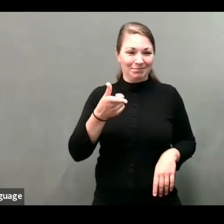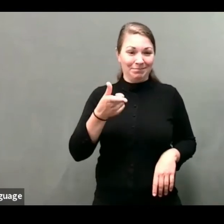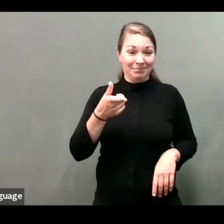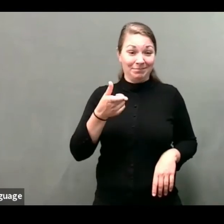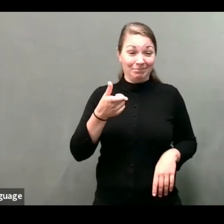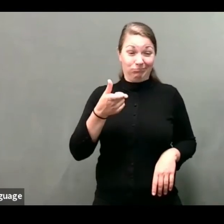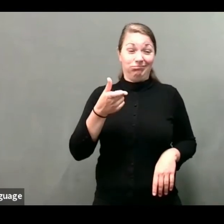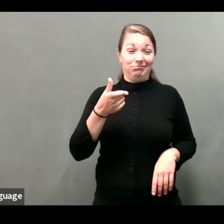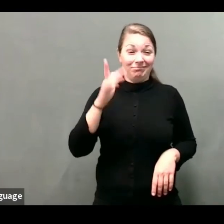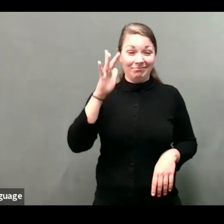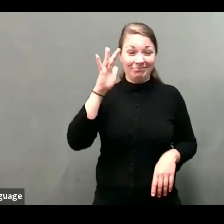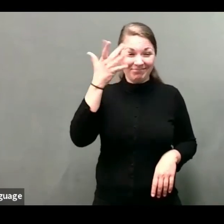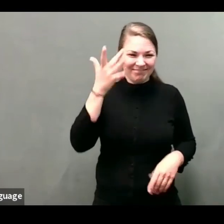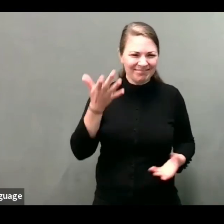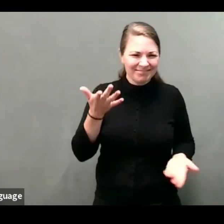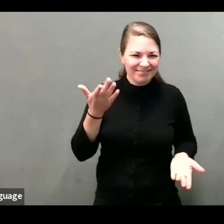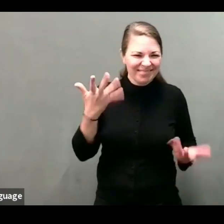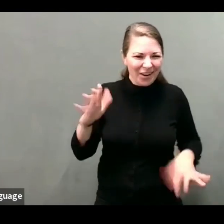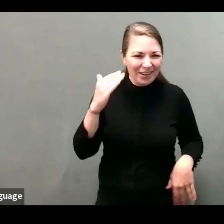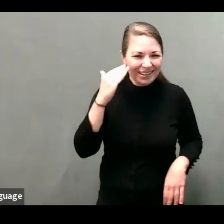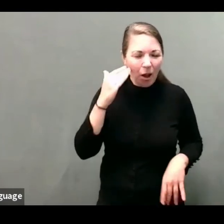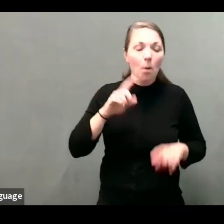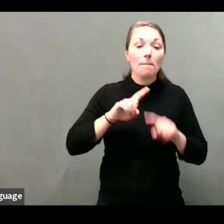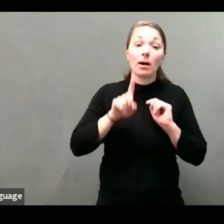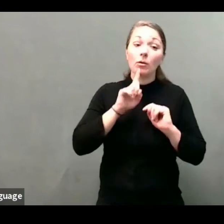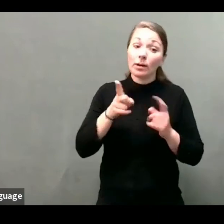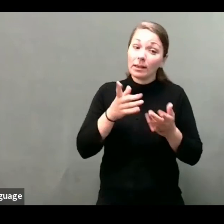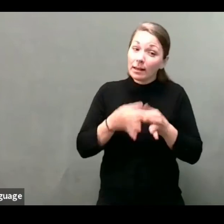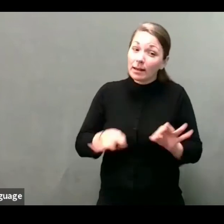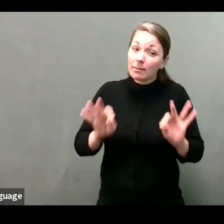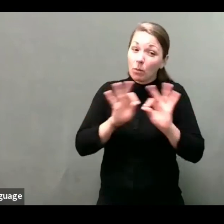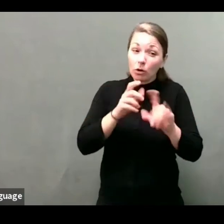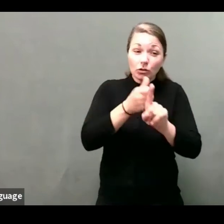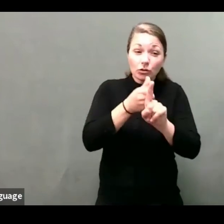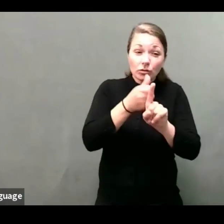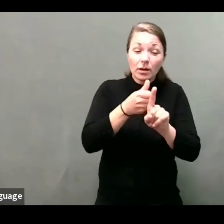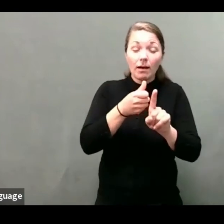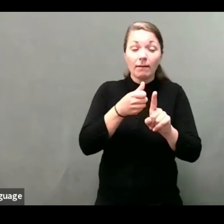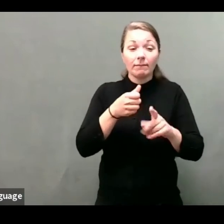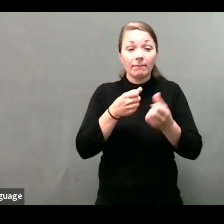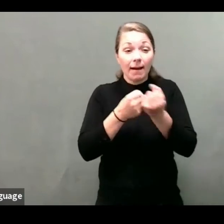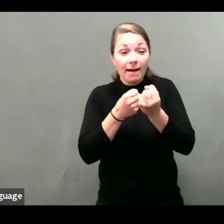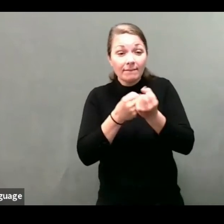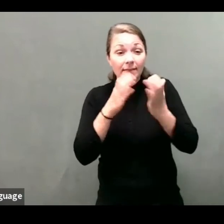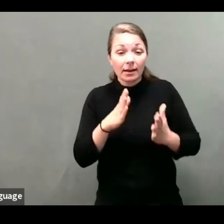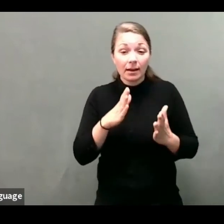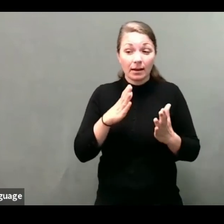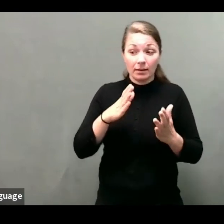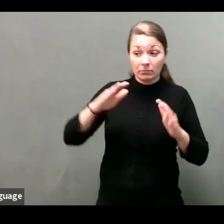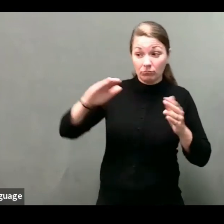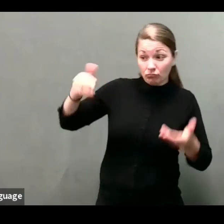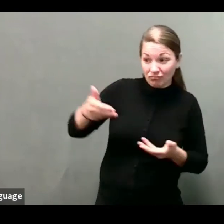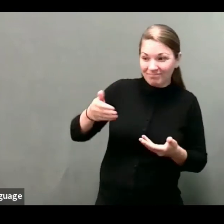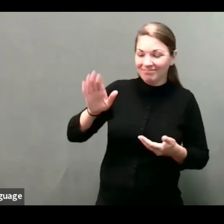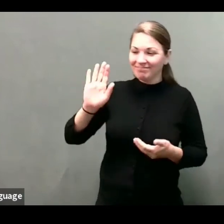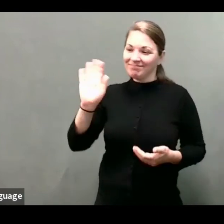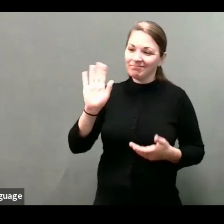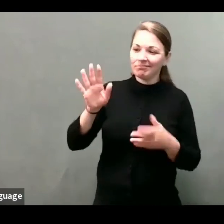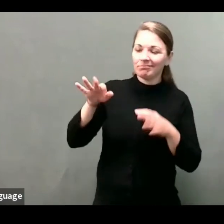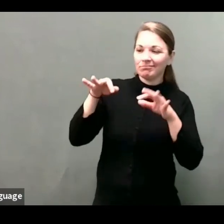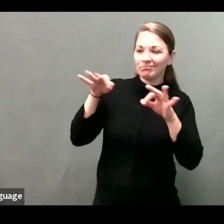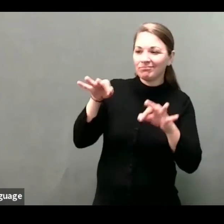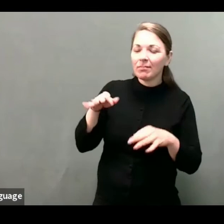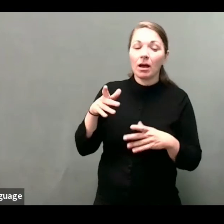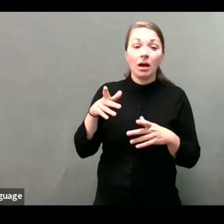just like the importance of you introducing yourselves as the advocate and explaining their options with you, it's really important